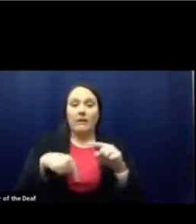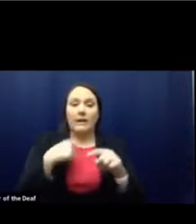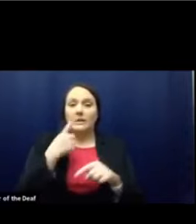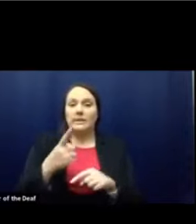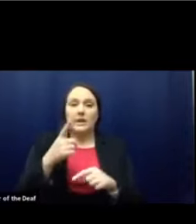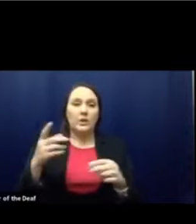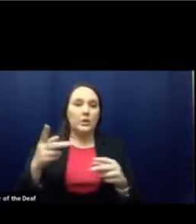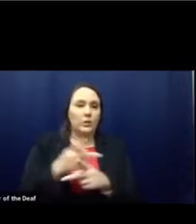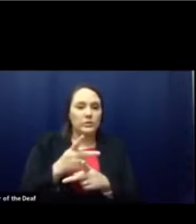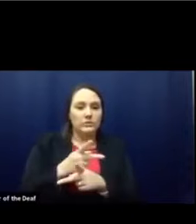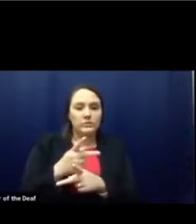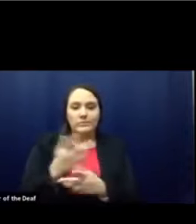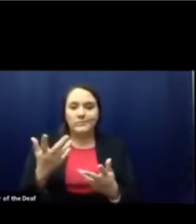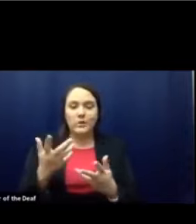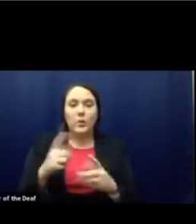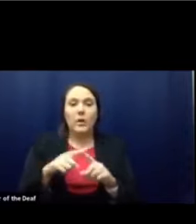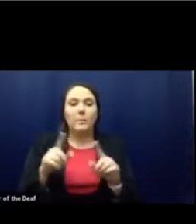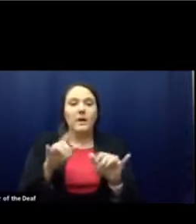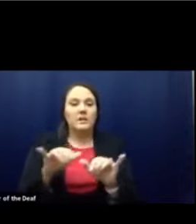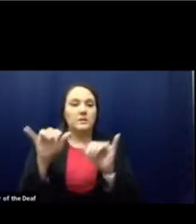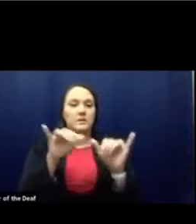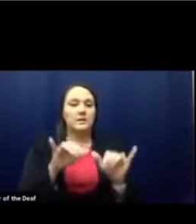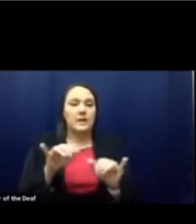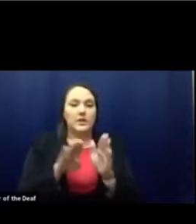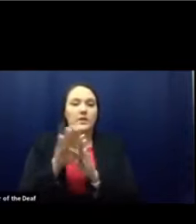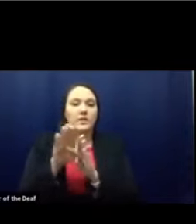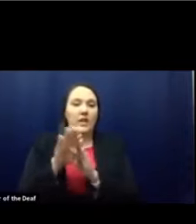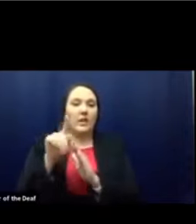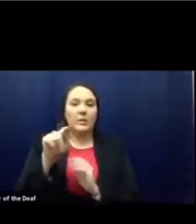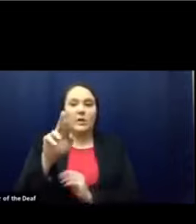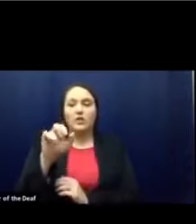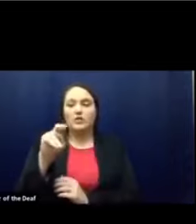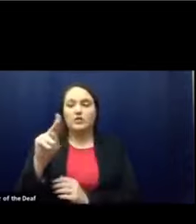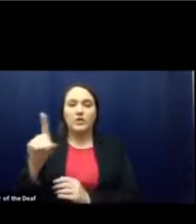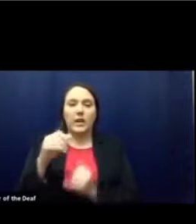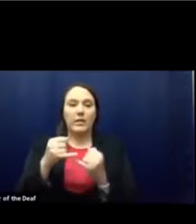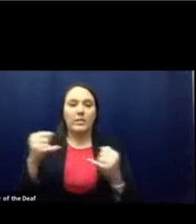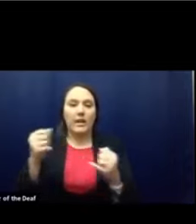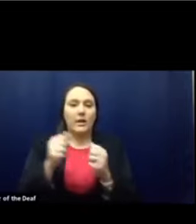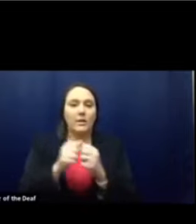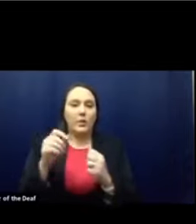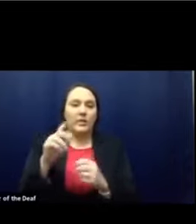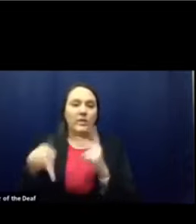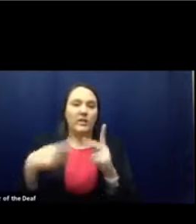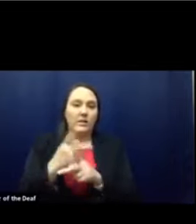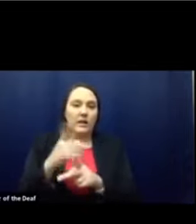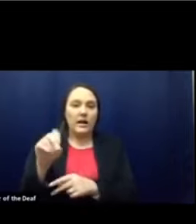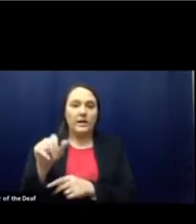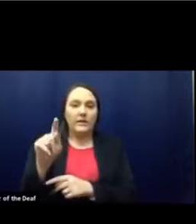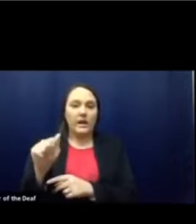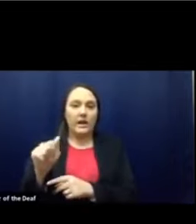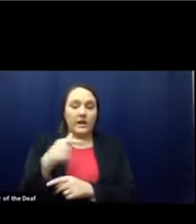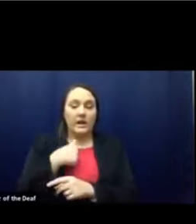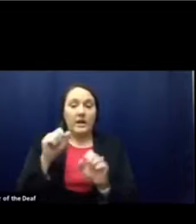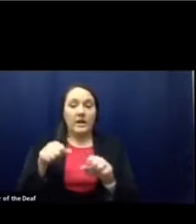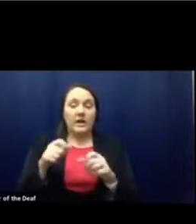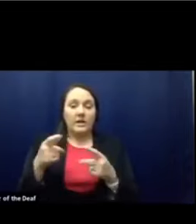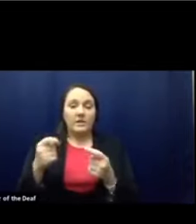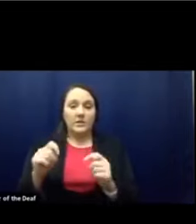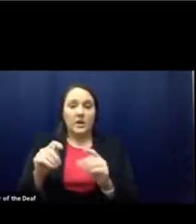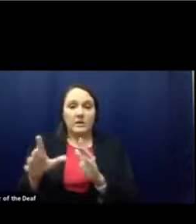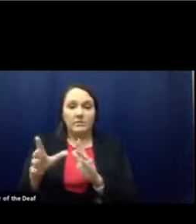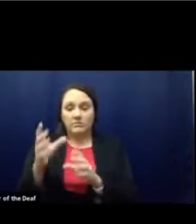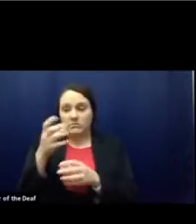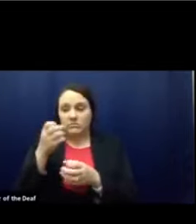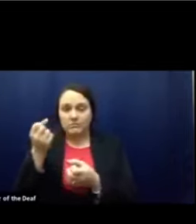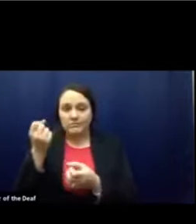used, but it's a standard formula to develop a trend line with the type of data that we have. We could try to get what that is out there. But that trend